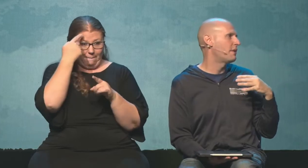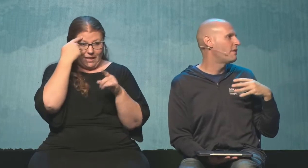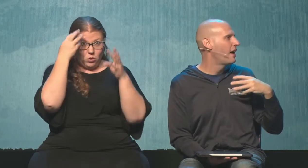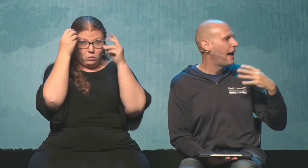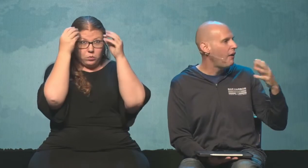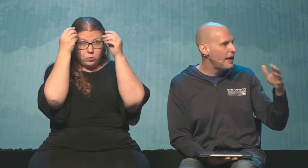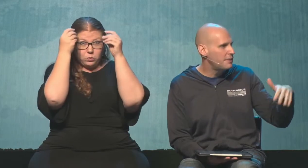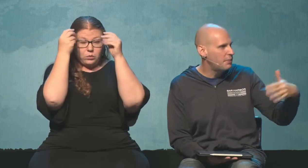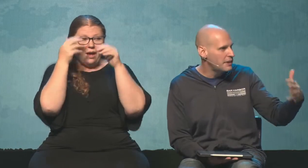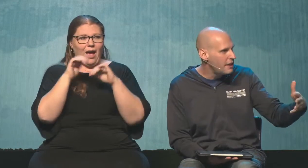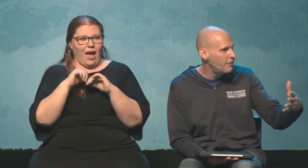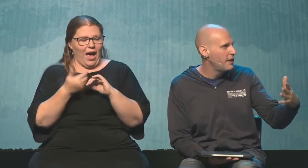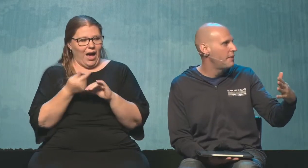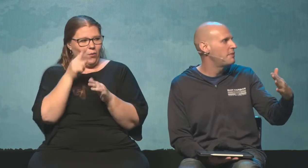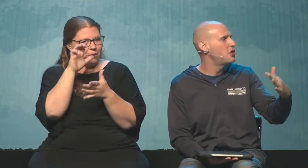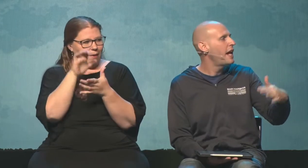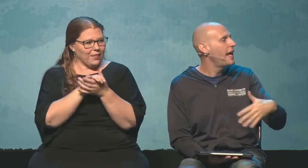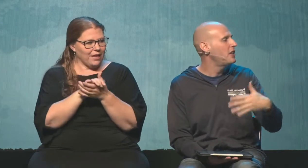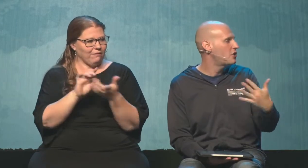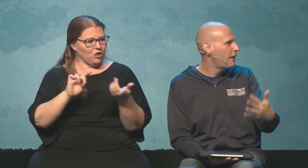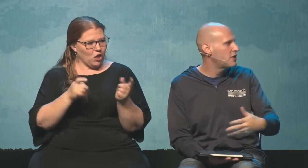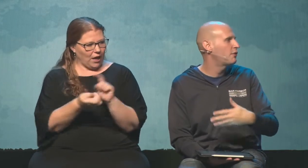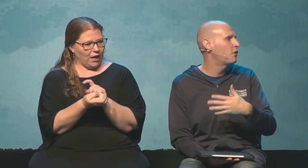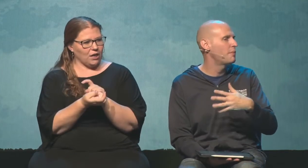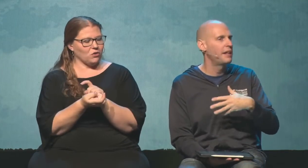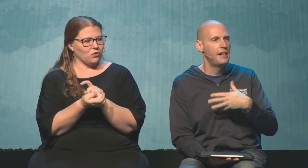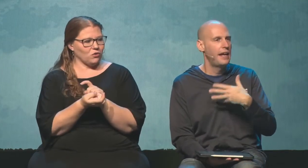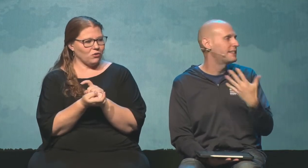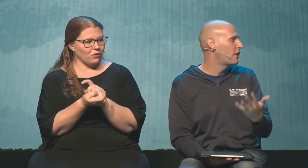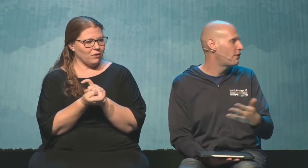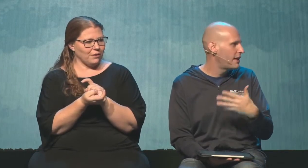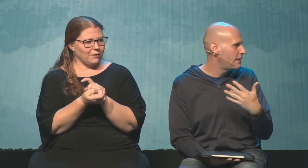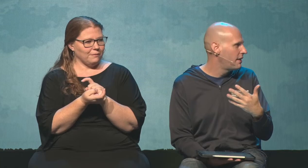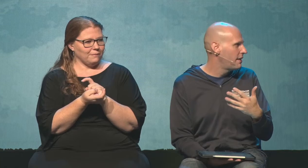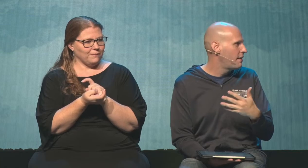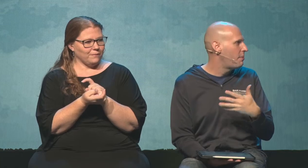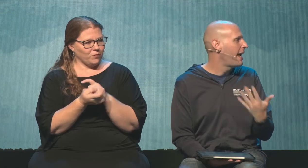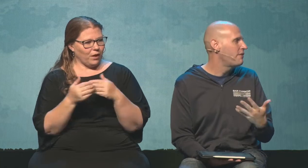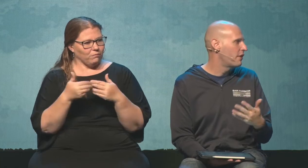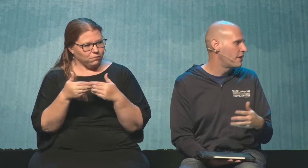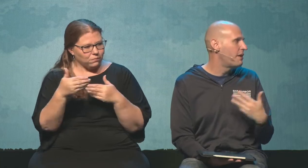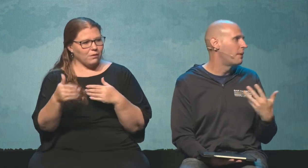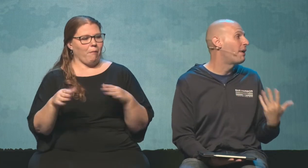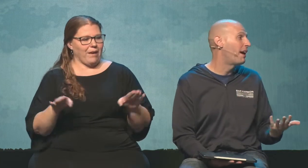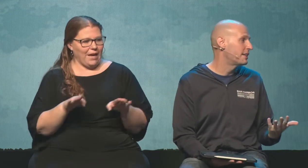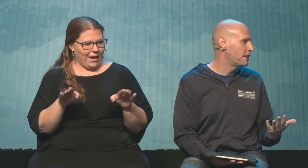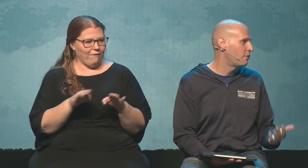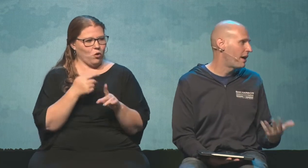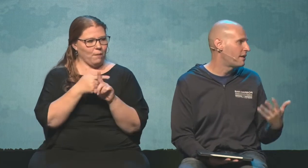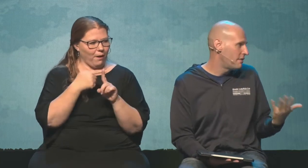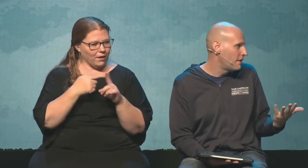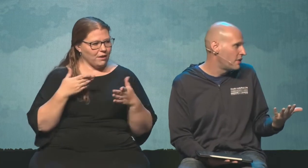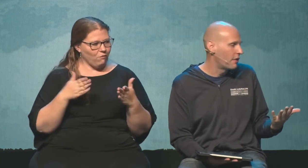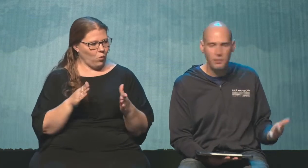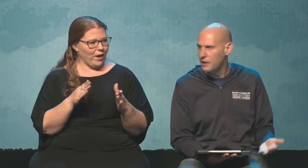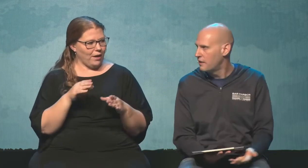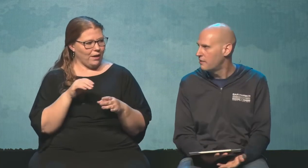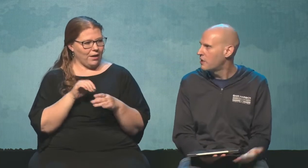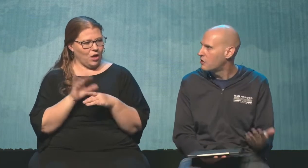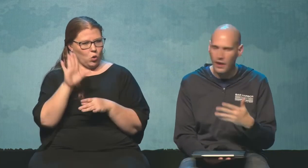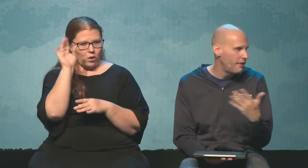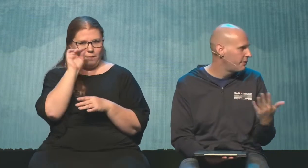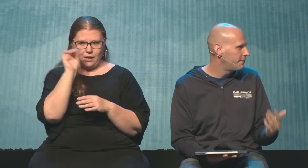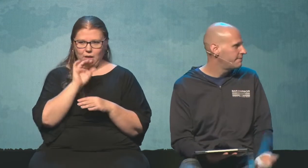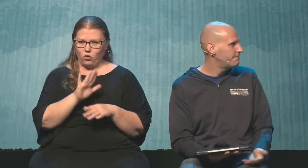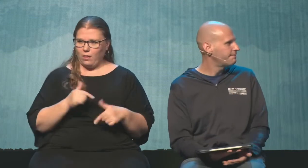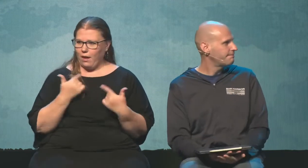interactions, but how has belief changed, transformed, accelerated behavior in a positive way, in your opinion, in